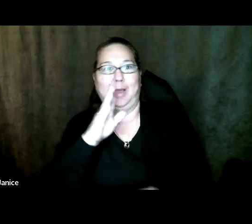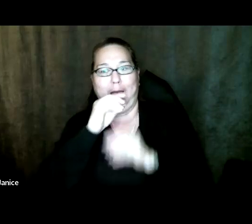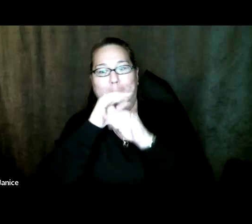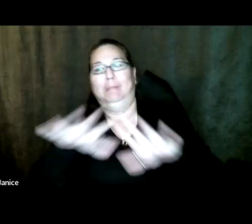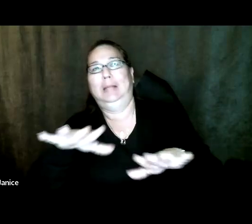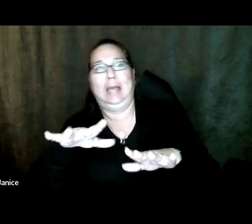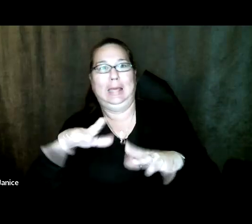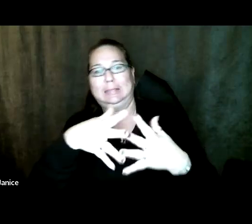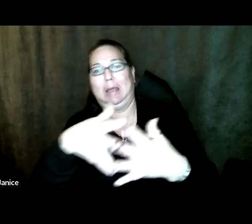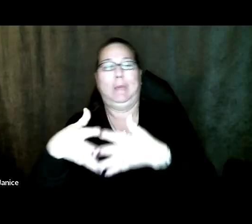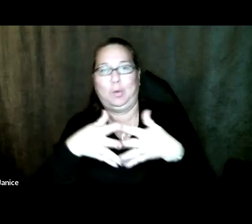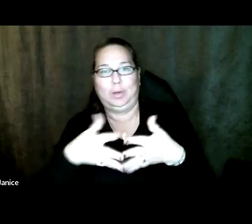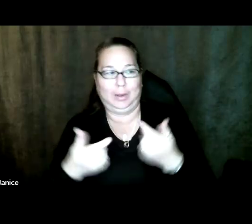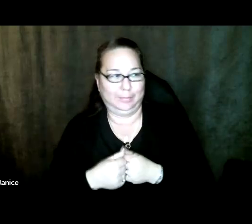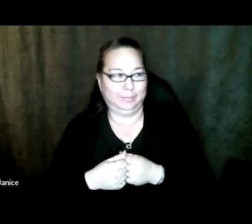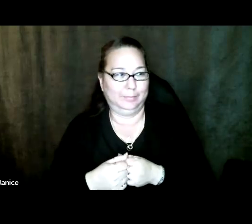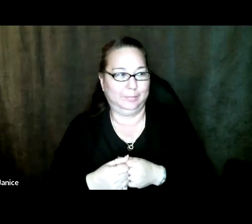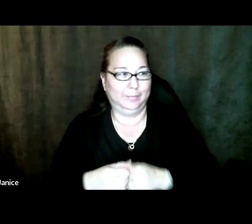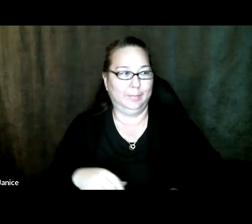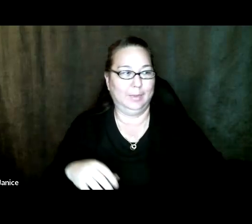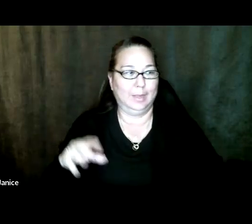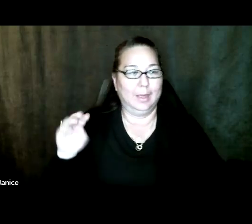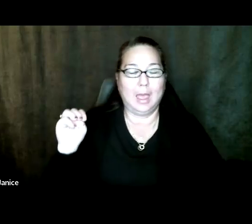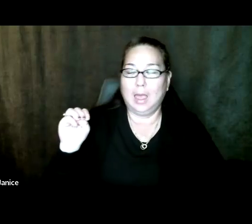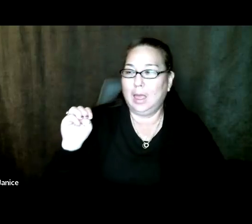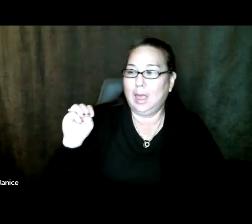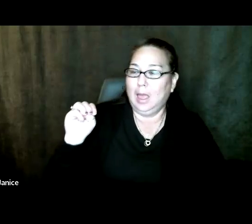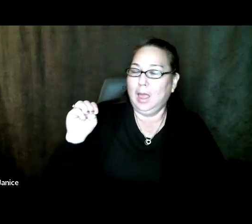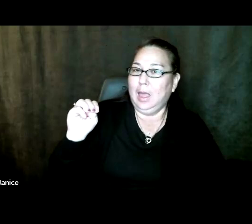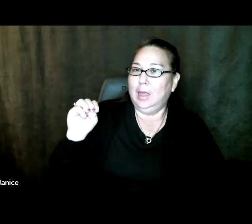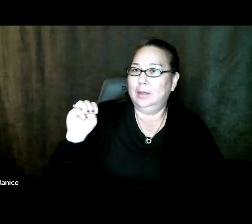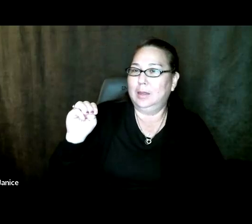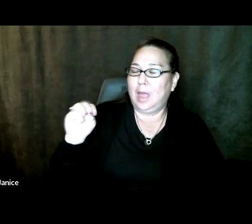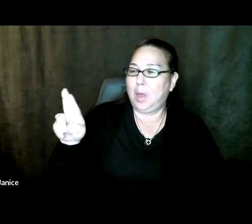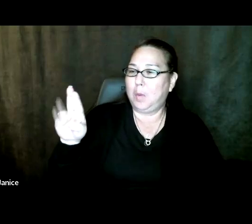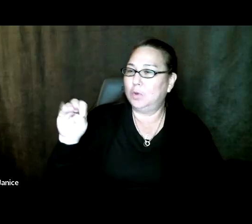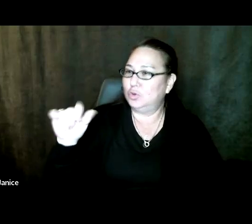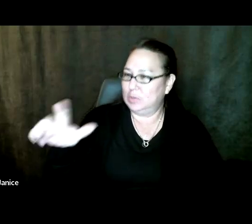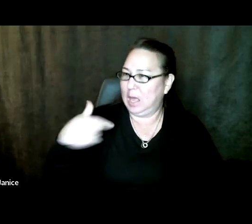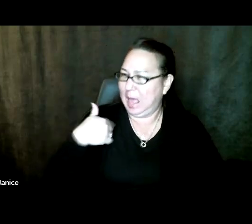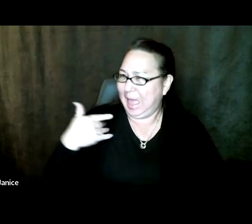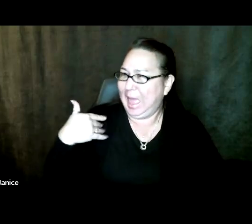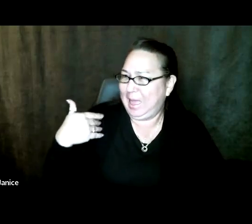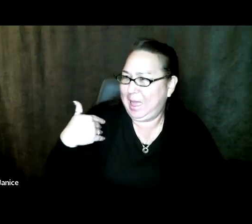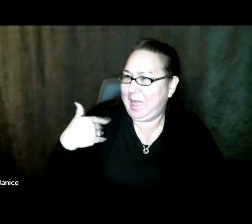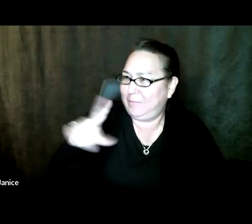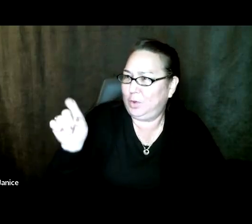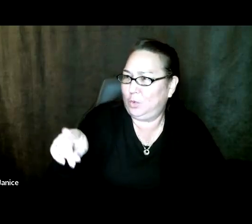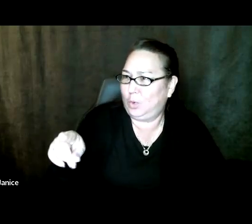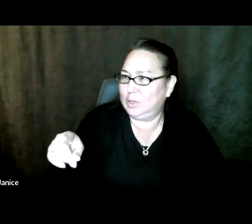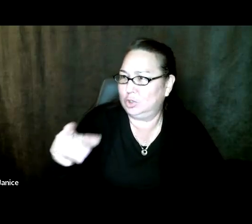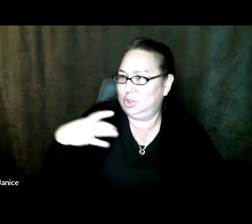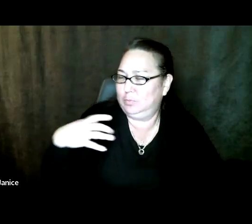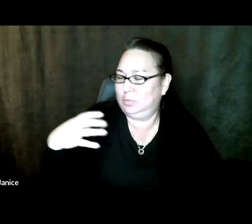All right. Madam Chair, Yes. thoughtful question. Yeah. I agree with the need for the discussion. Completely different matter. We heard in public